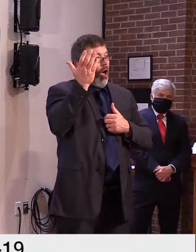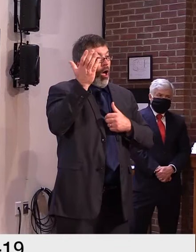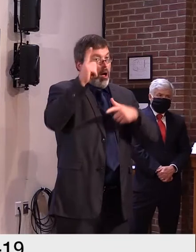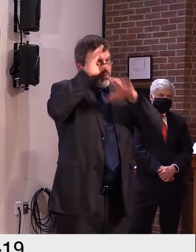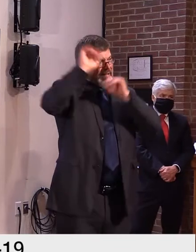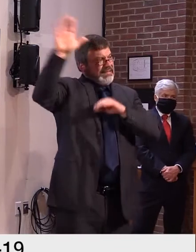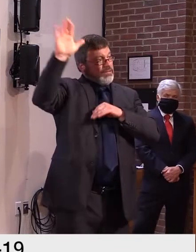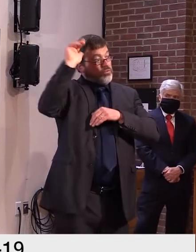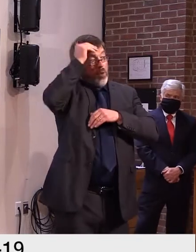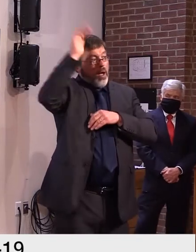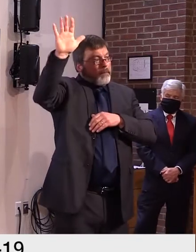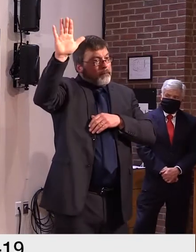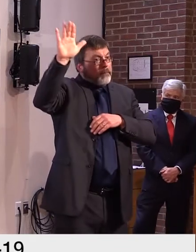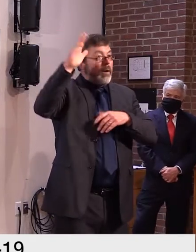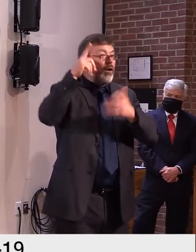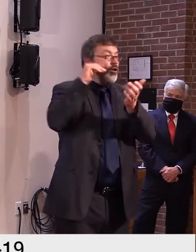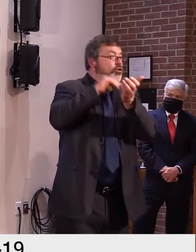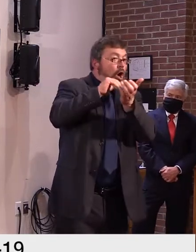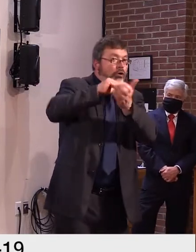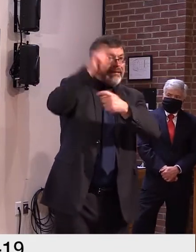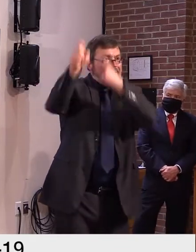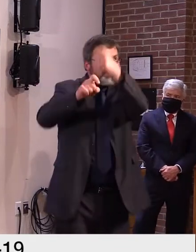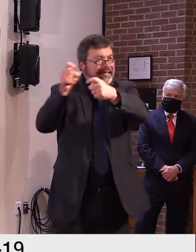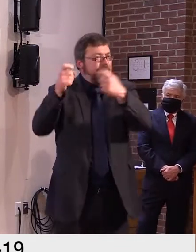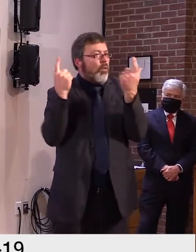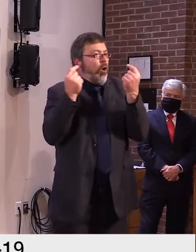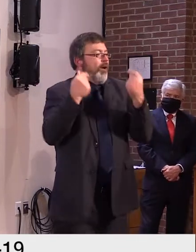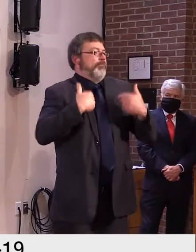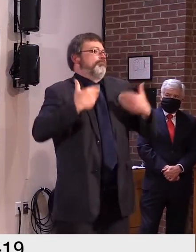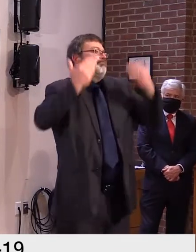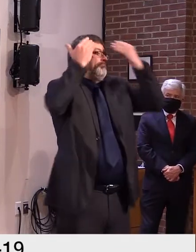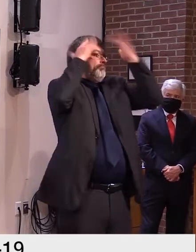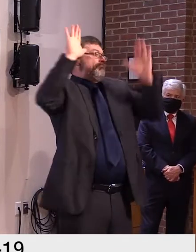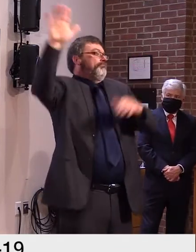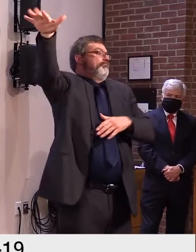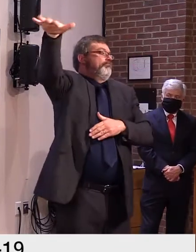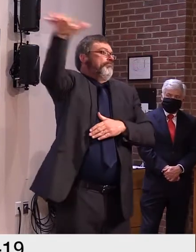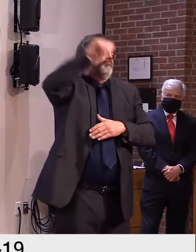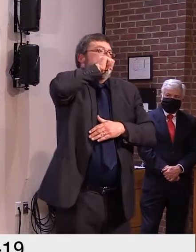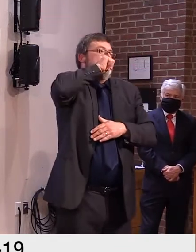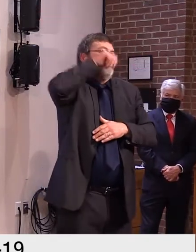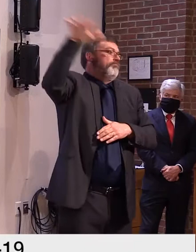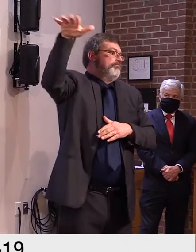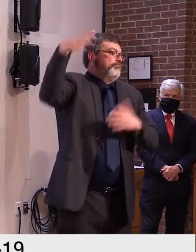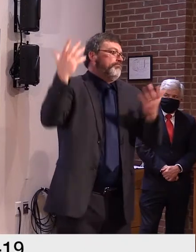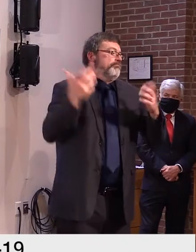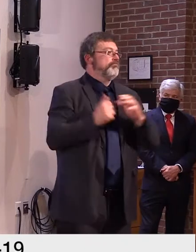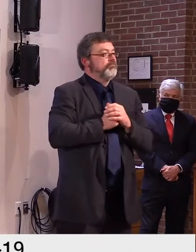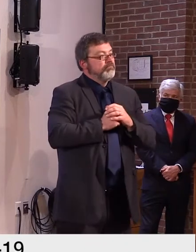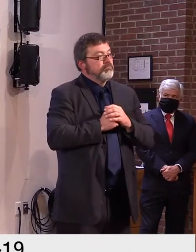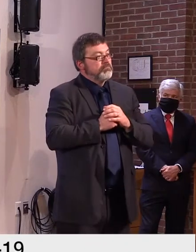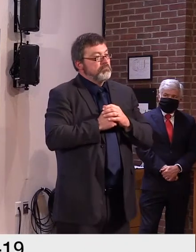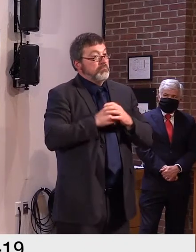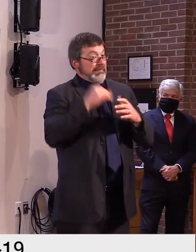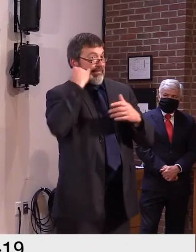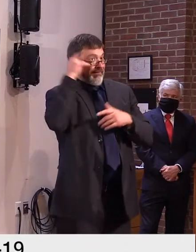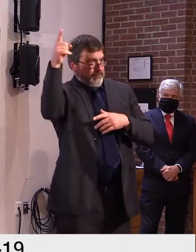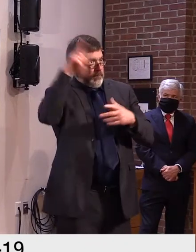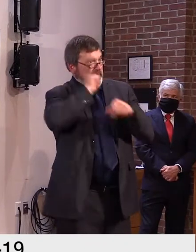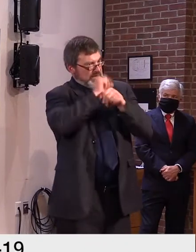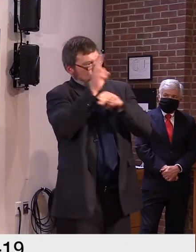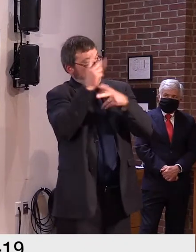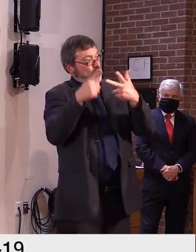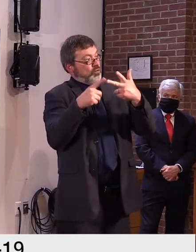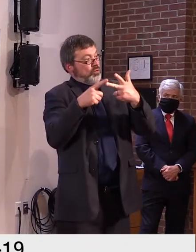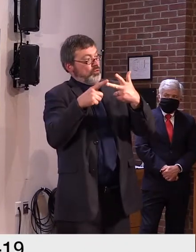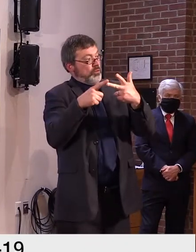that. And generally, when you receive that, you're probably in the hospital for a while longer. And as we're aware, his hospital stay was